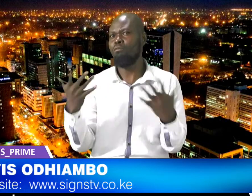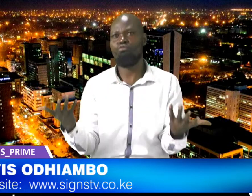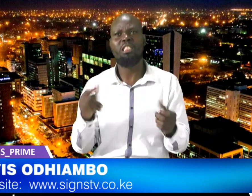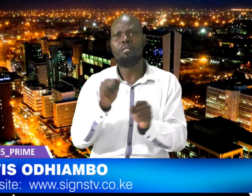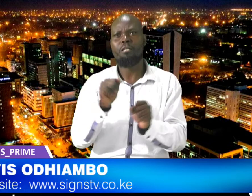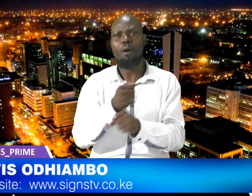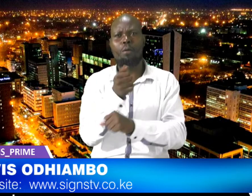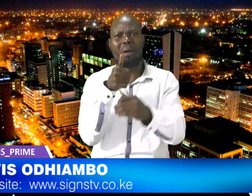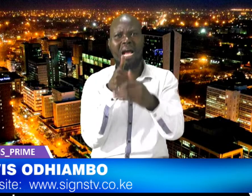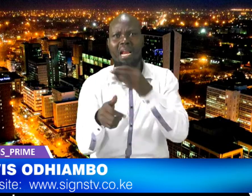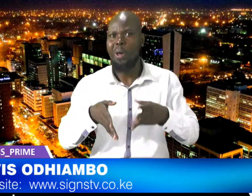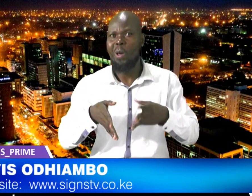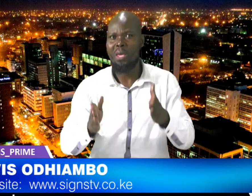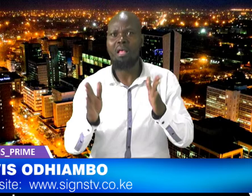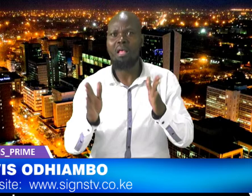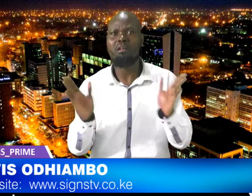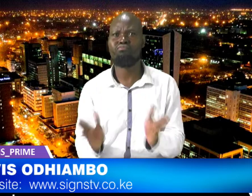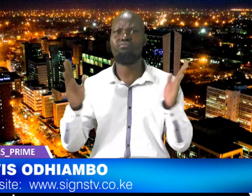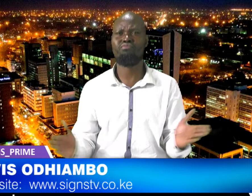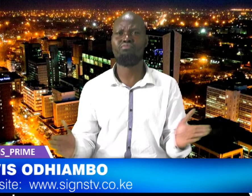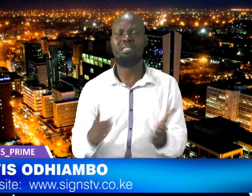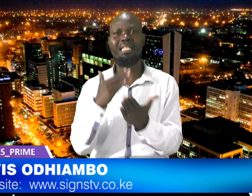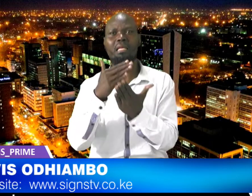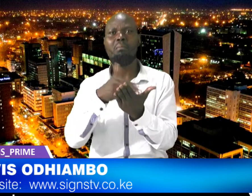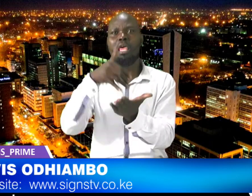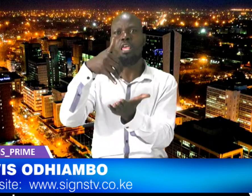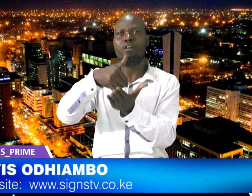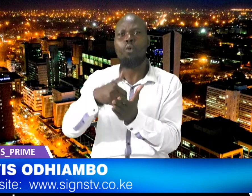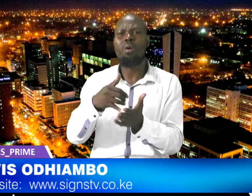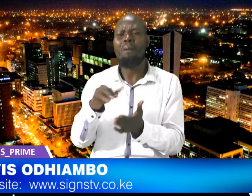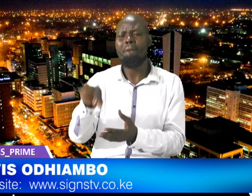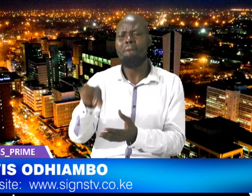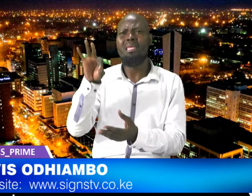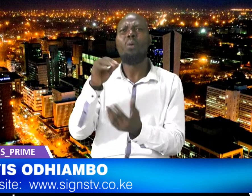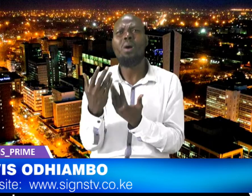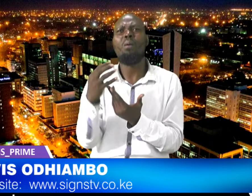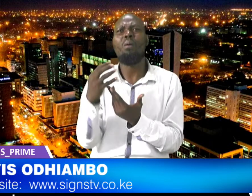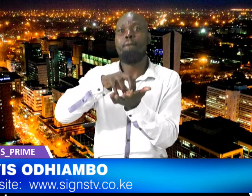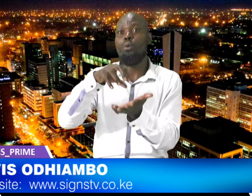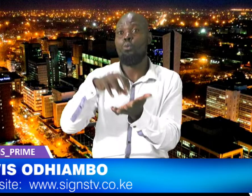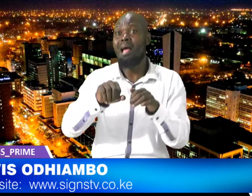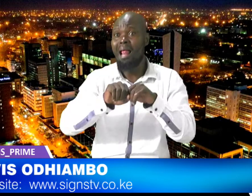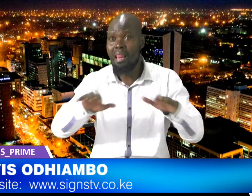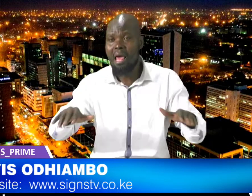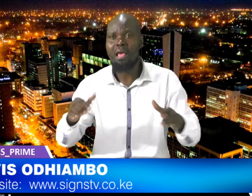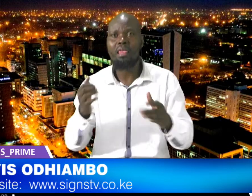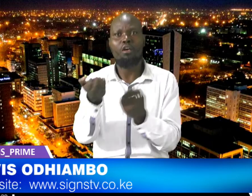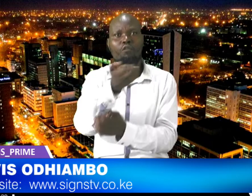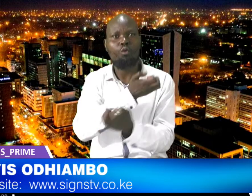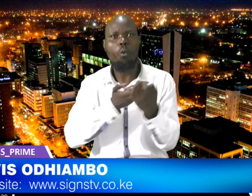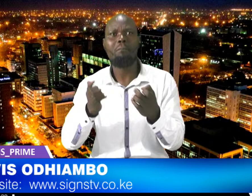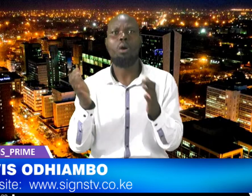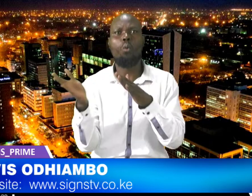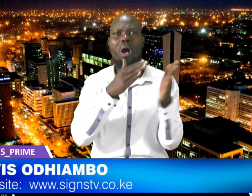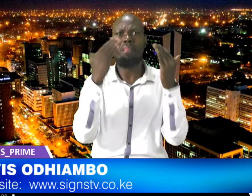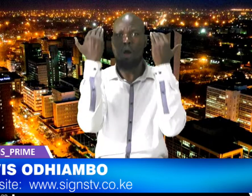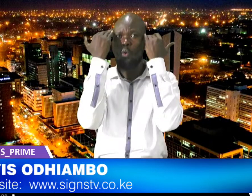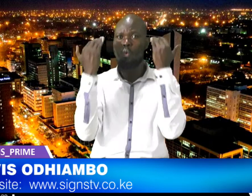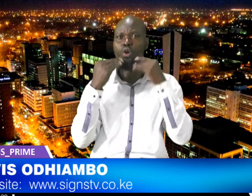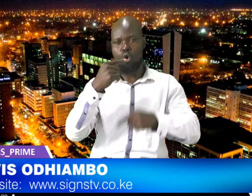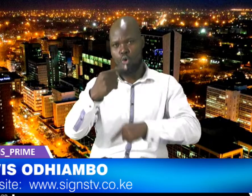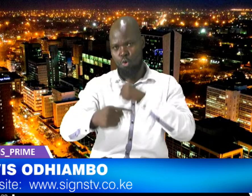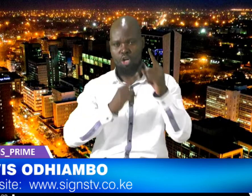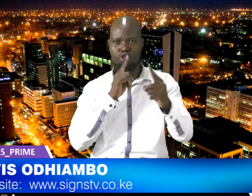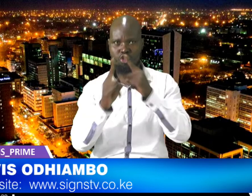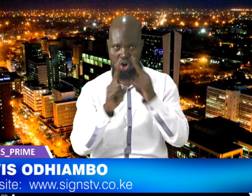Embu County Commissioner Jack Obuo stated that the efforts are underway to encourage litigants involved in the